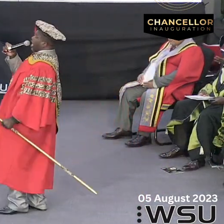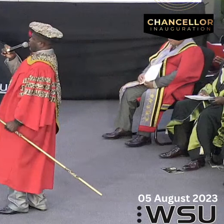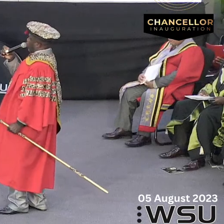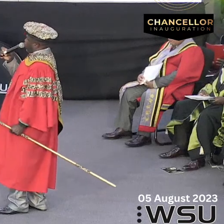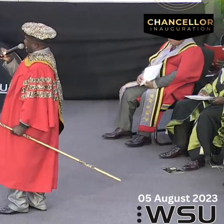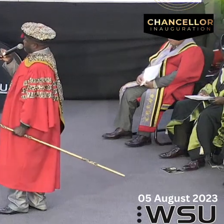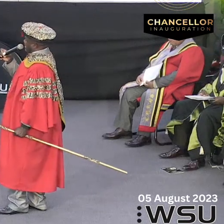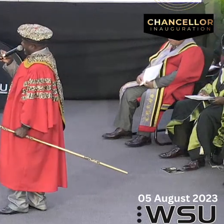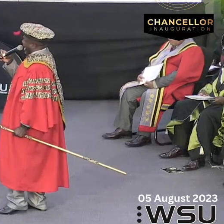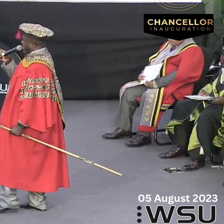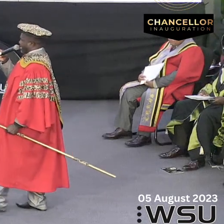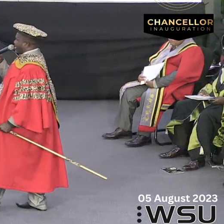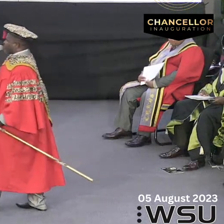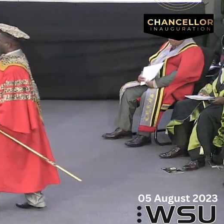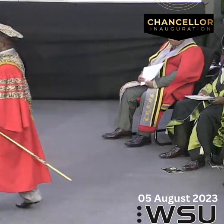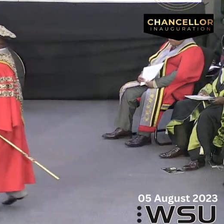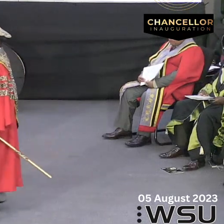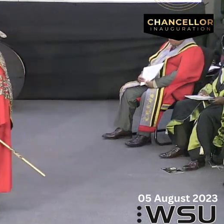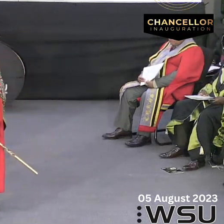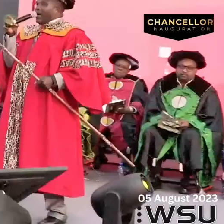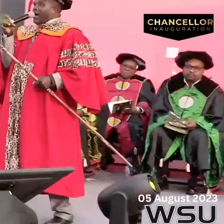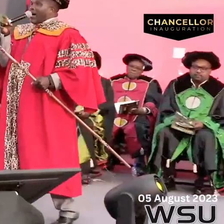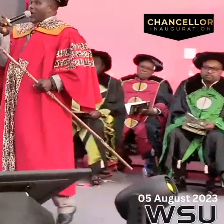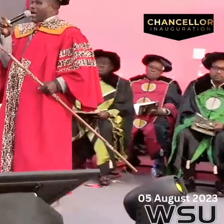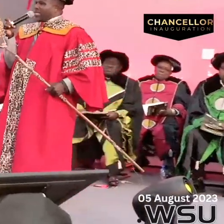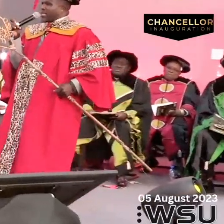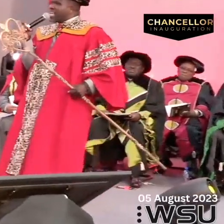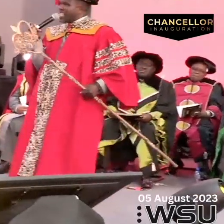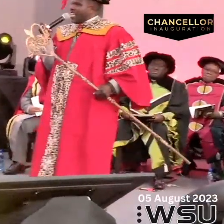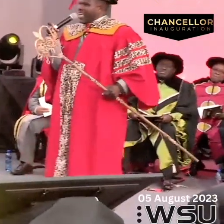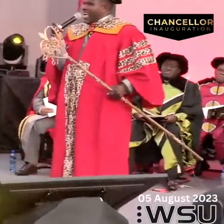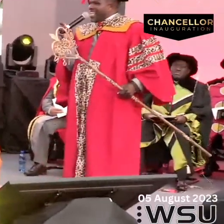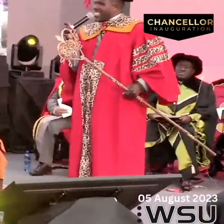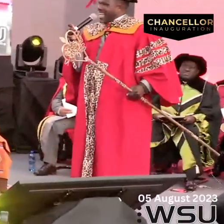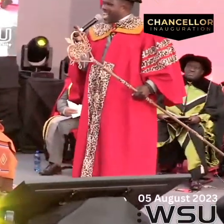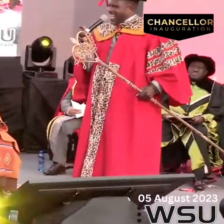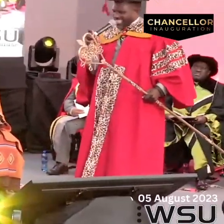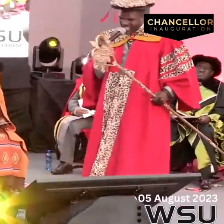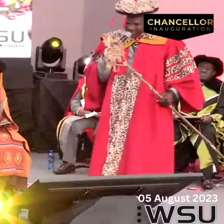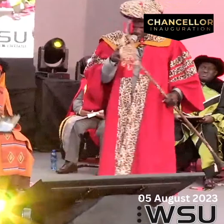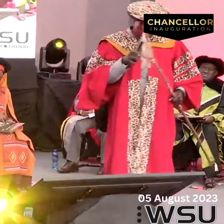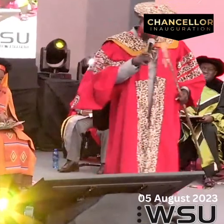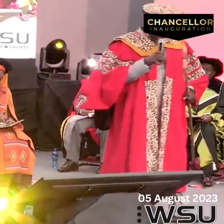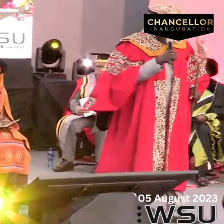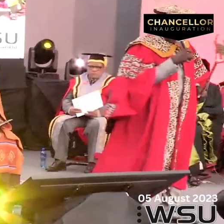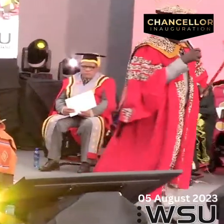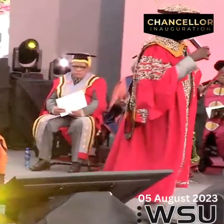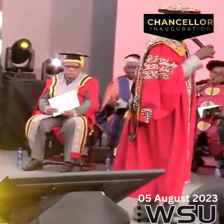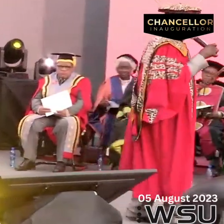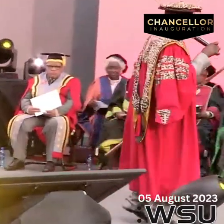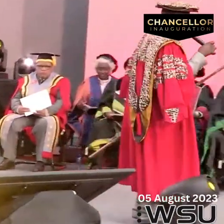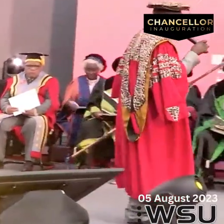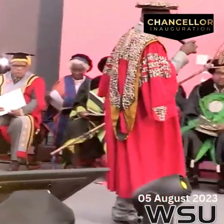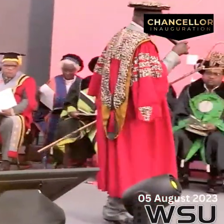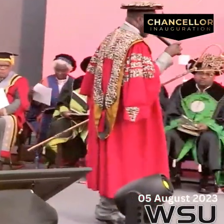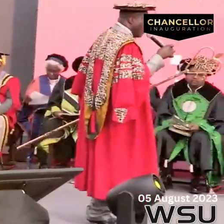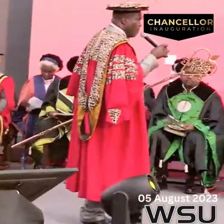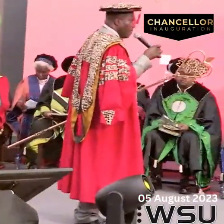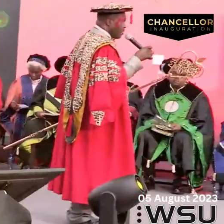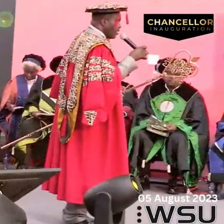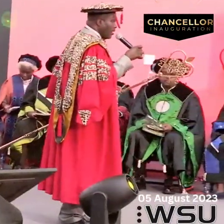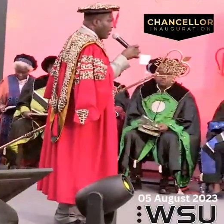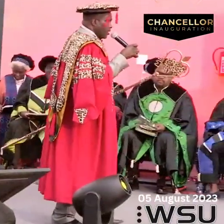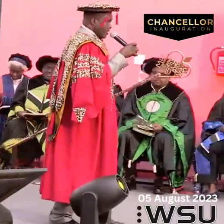Xa ndigoduka mhlekazi, I was sick and tired during the